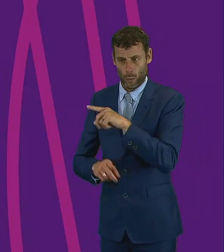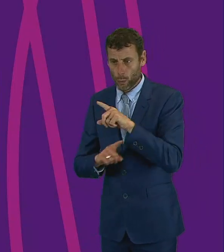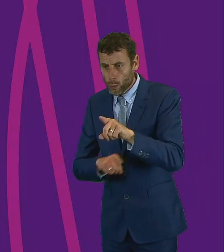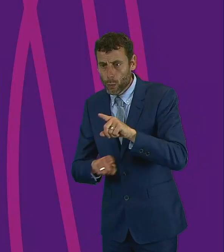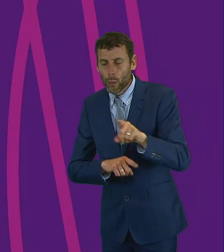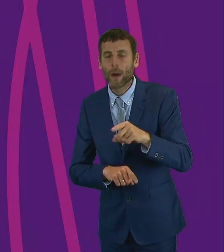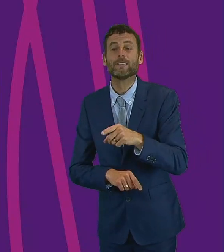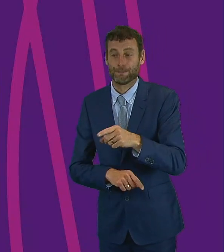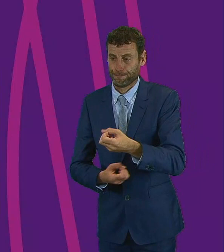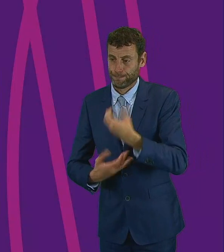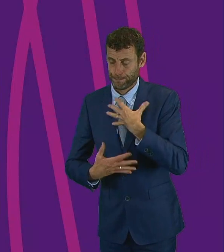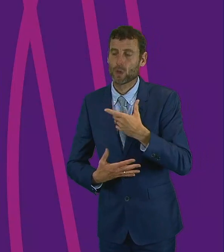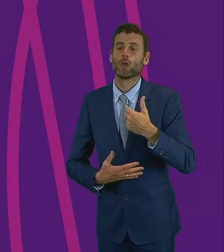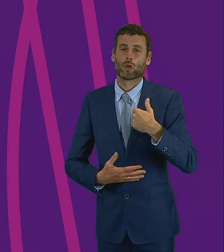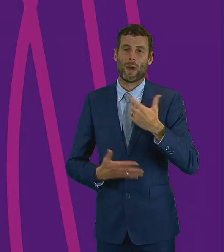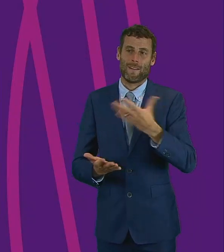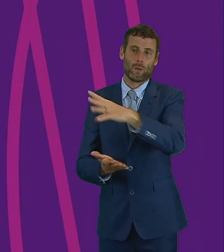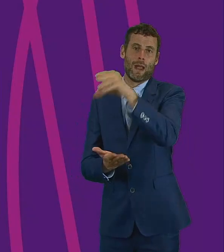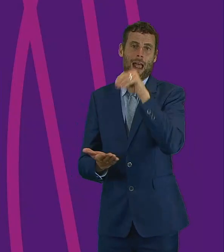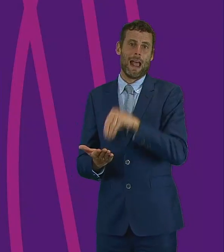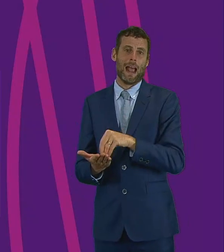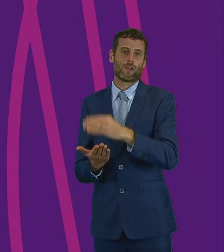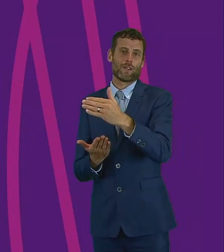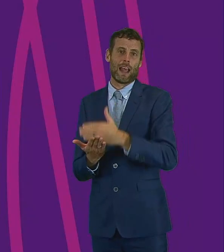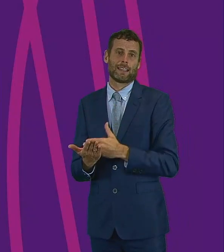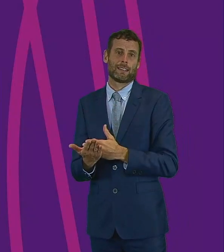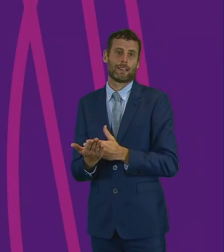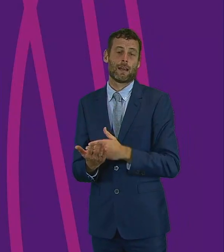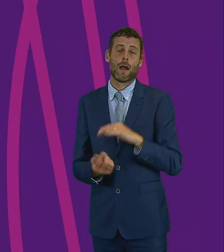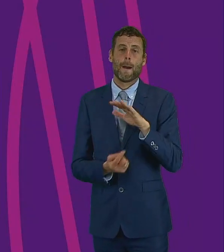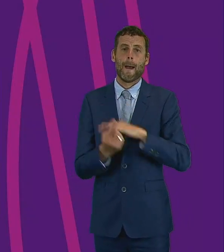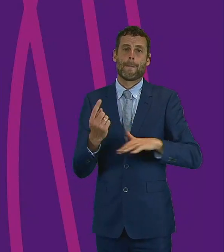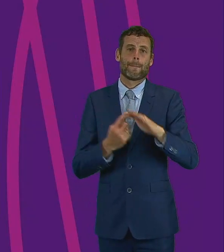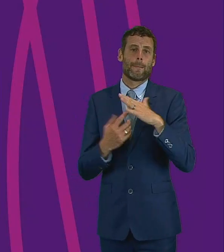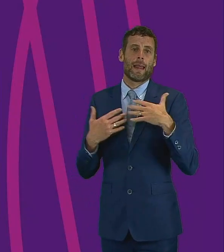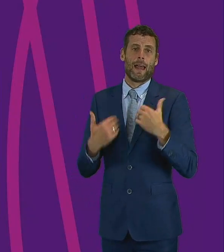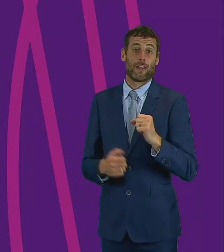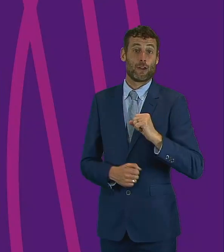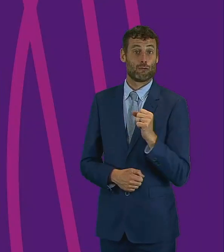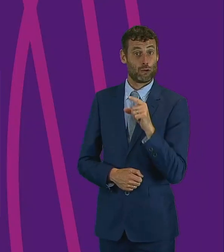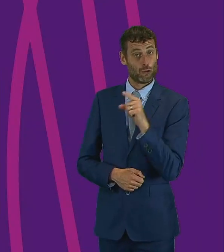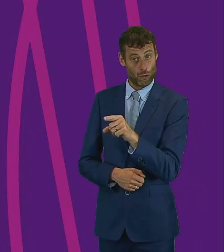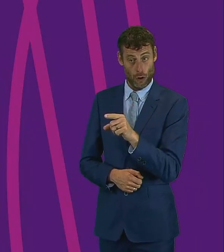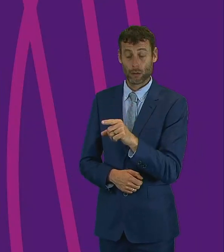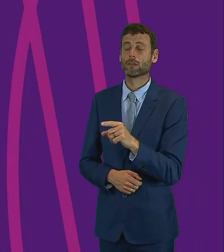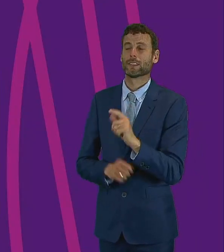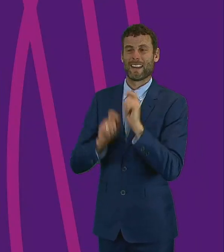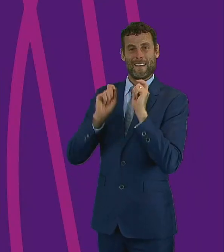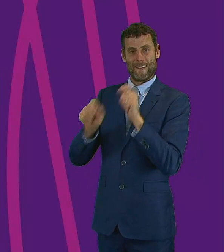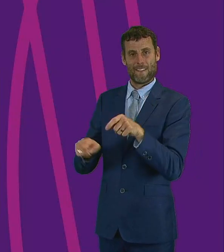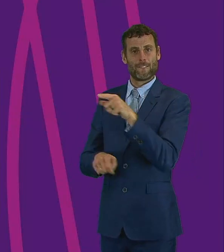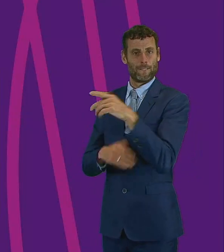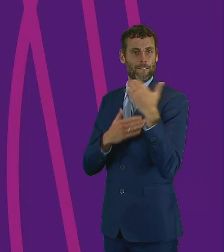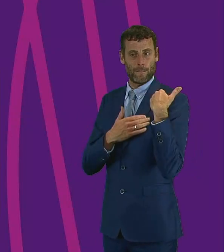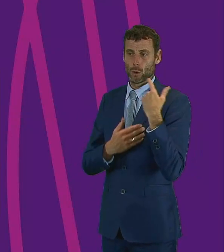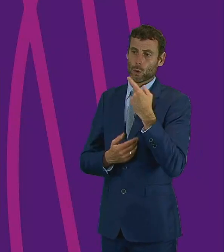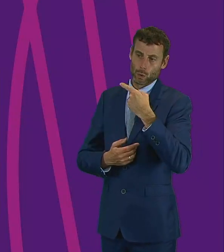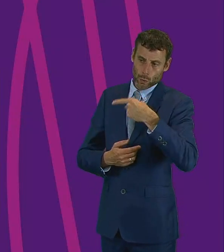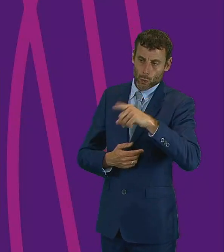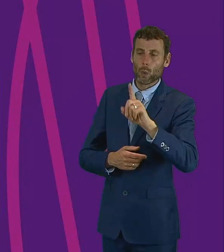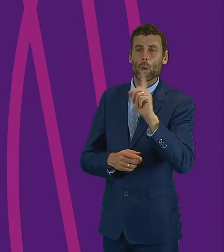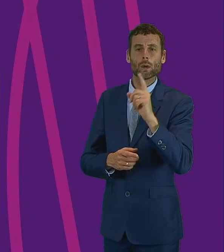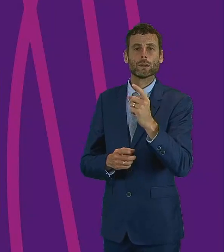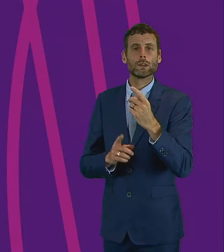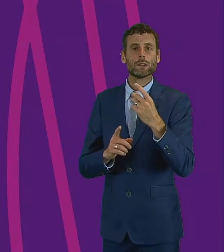that country on the quarantine risk. Public Health Scotland then does the job it has been tasked to do to make sure it is doing sample checks